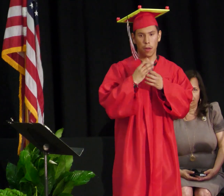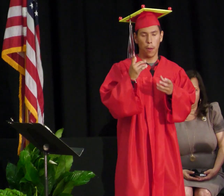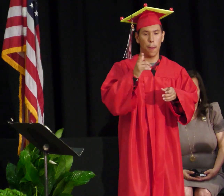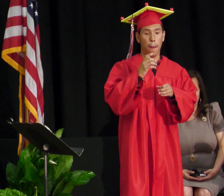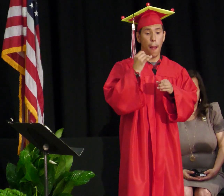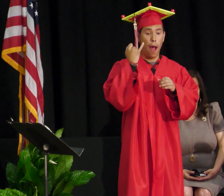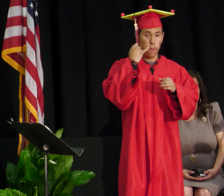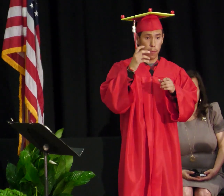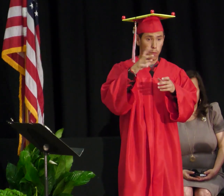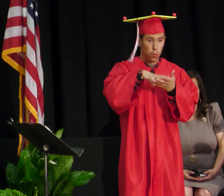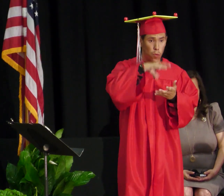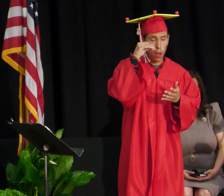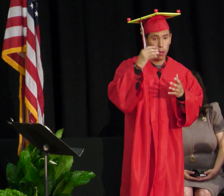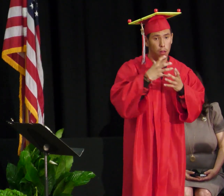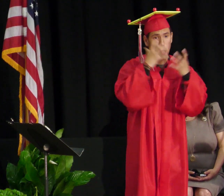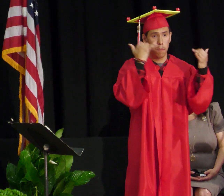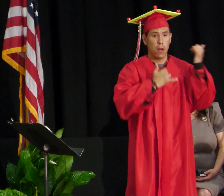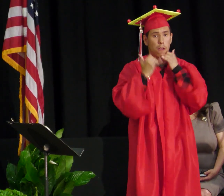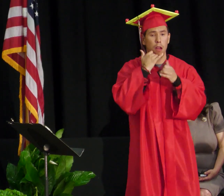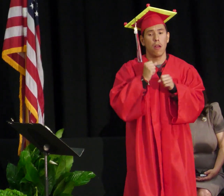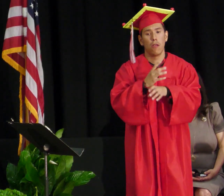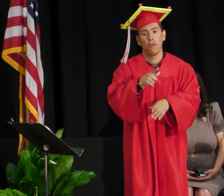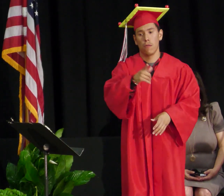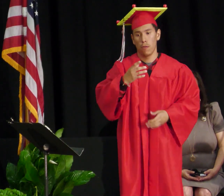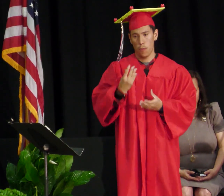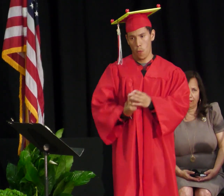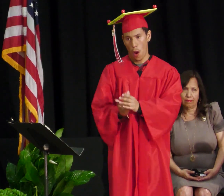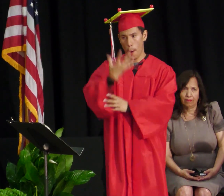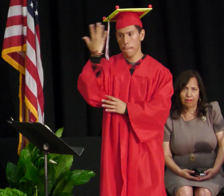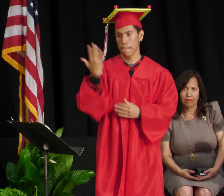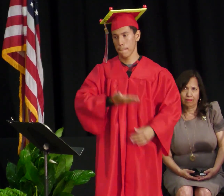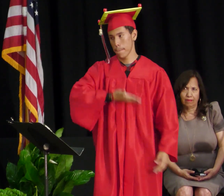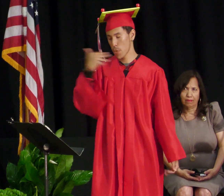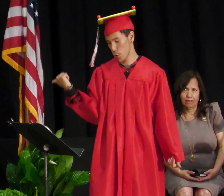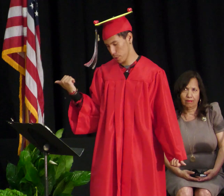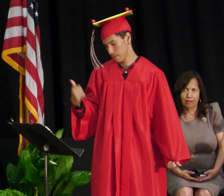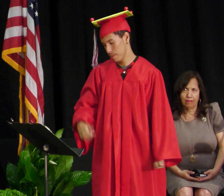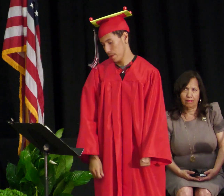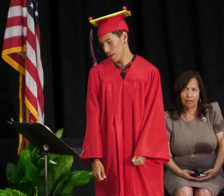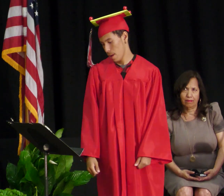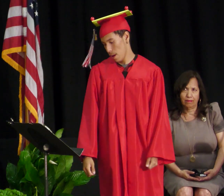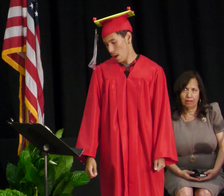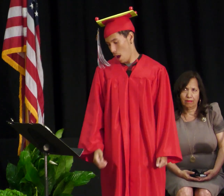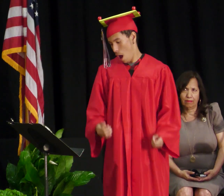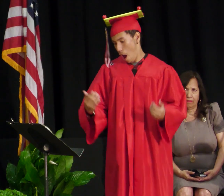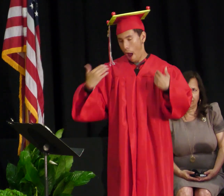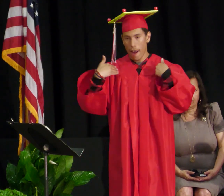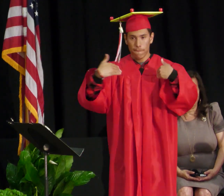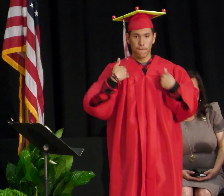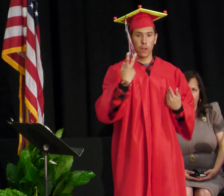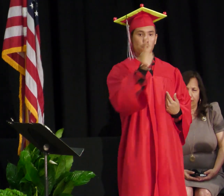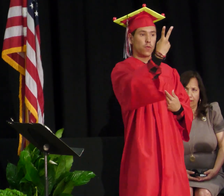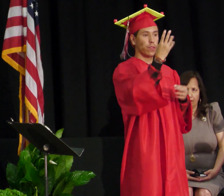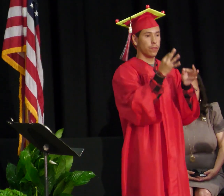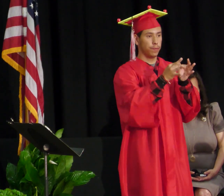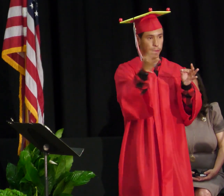We have to learn from our mistakes. We have to learn from our mistakes and grow from that.